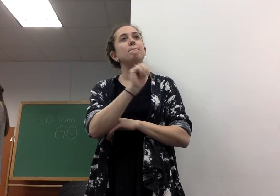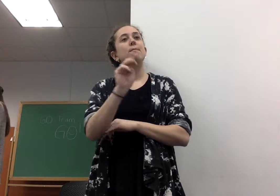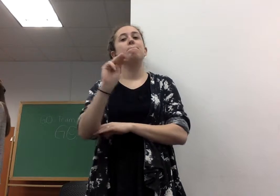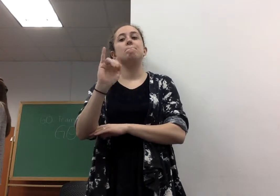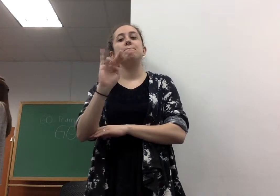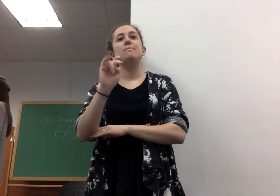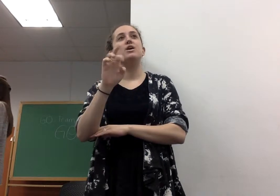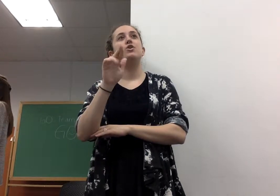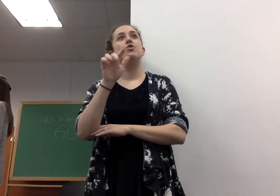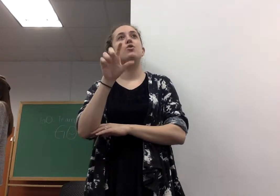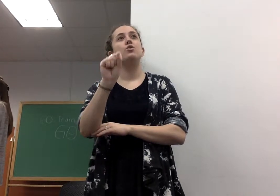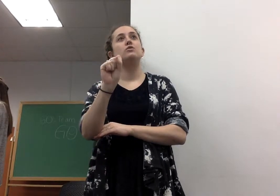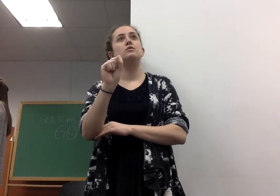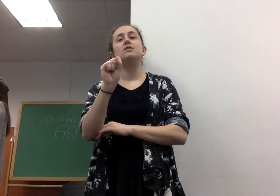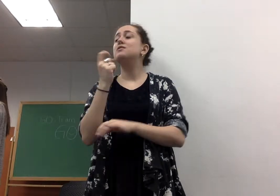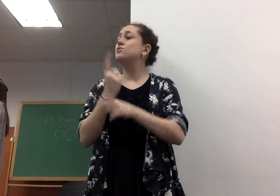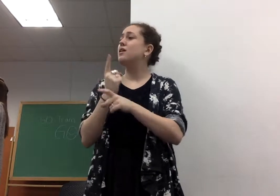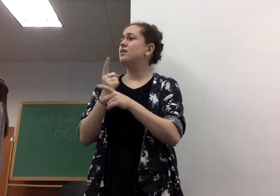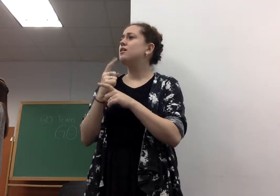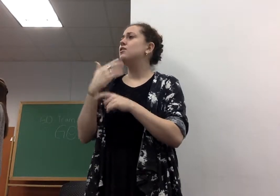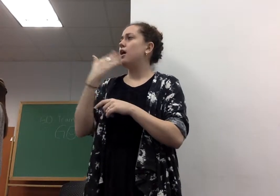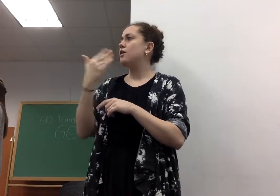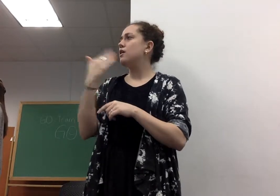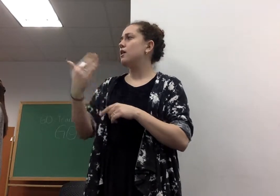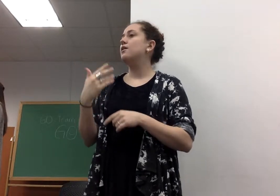minerals, phosphorus, silicon, all those things added. We know that if we add minerals to the